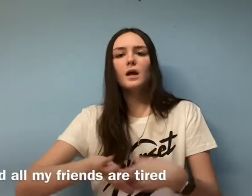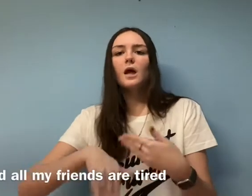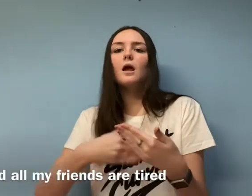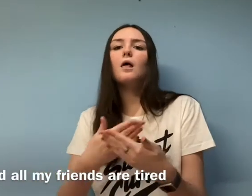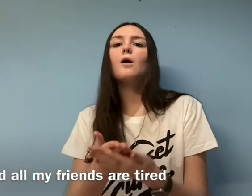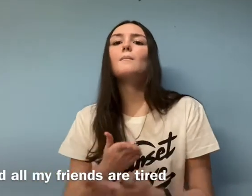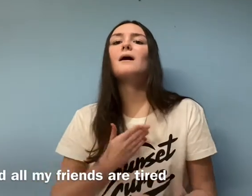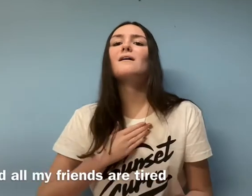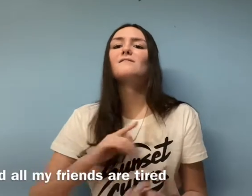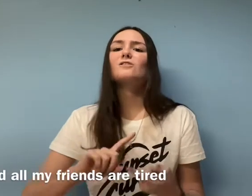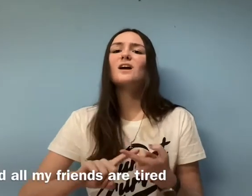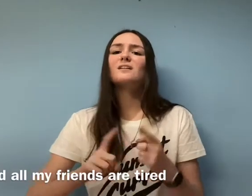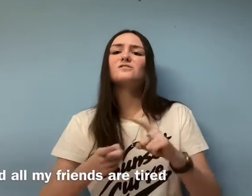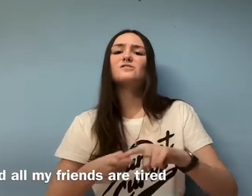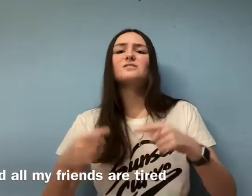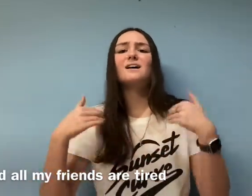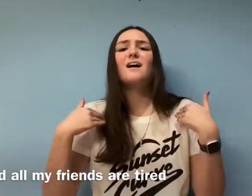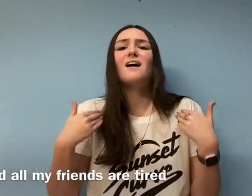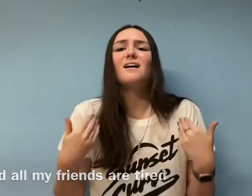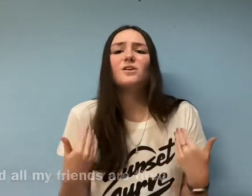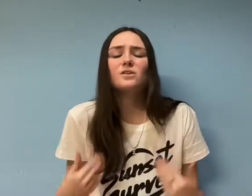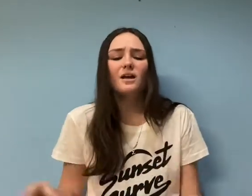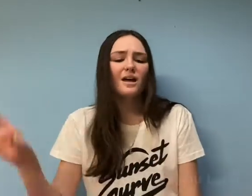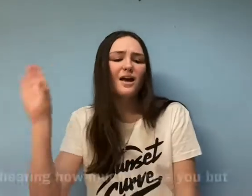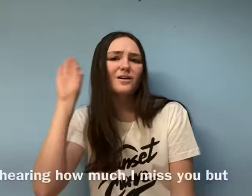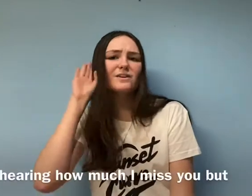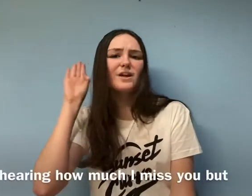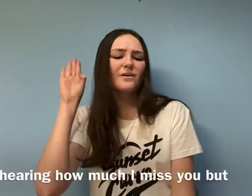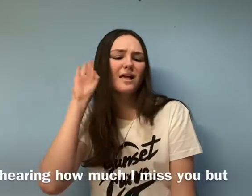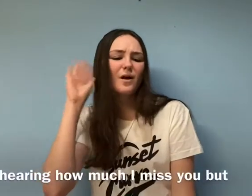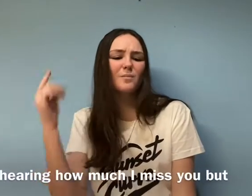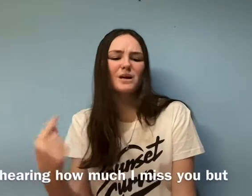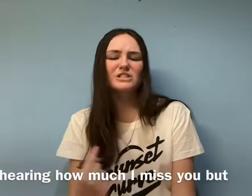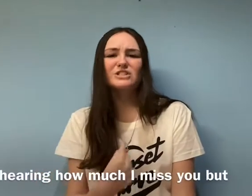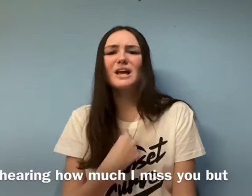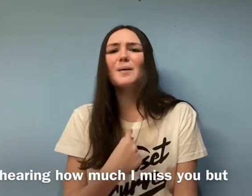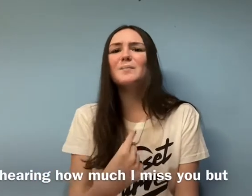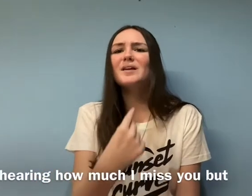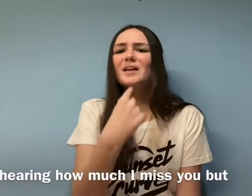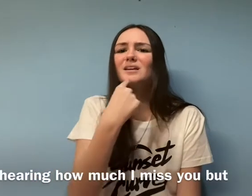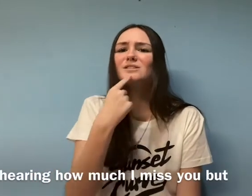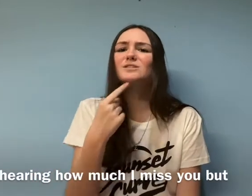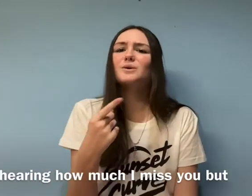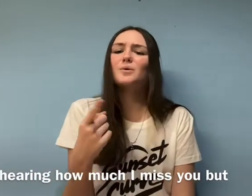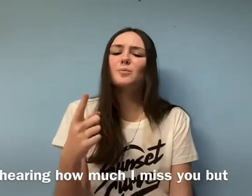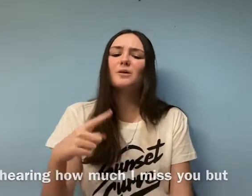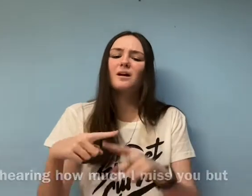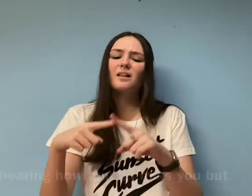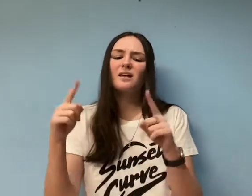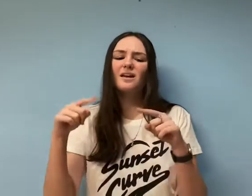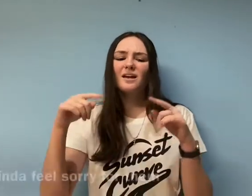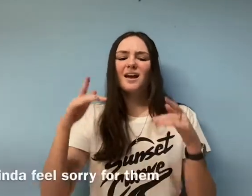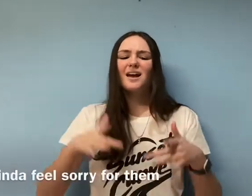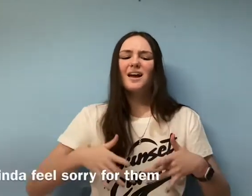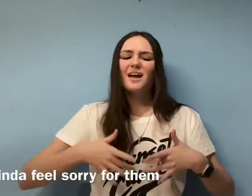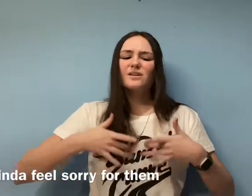And all my friends are tired of hearing how much I miss you, but I kinda